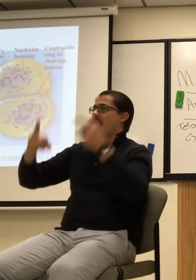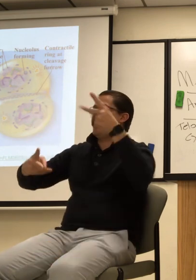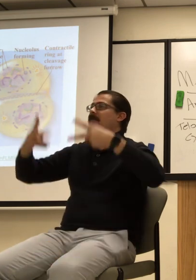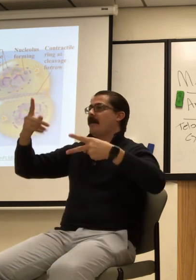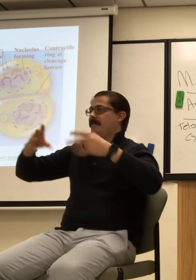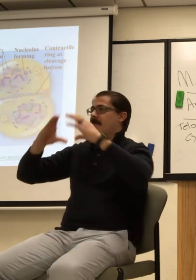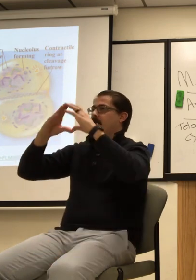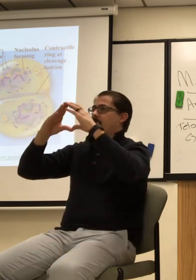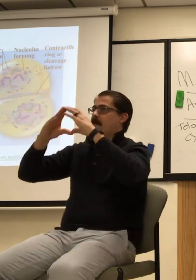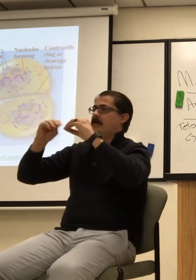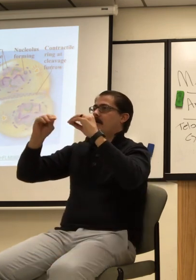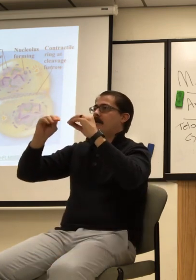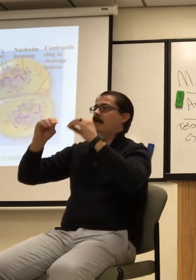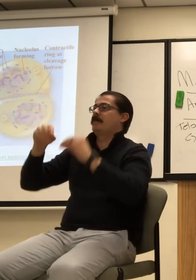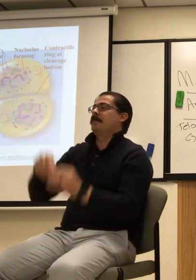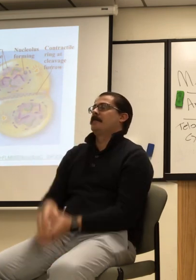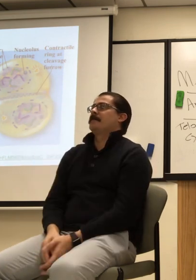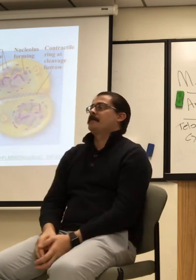cytoplasm.